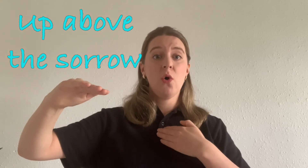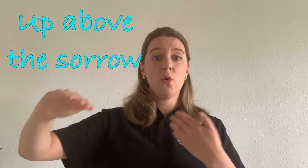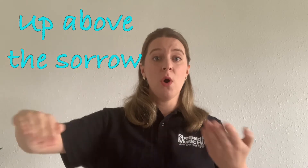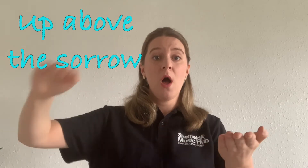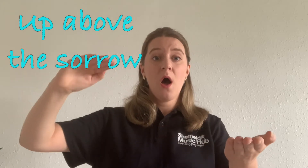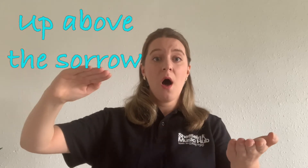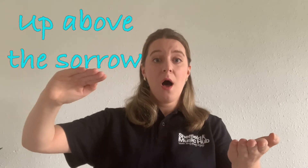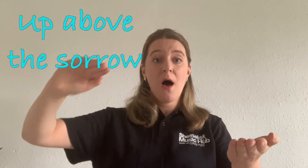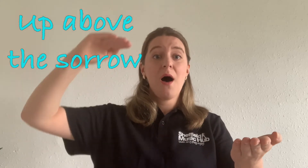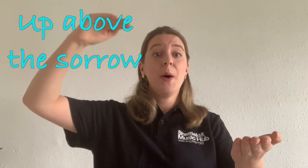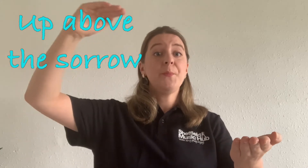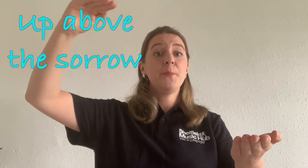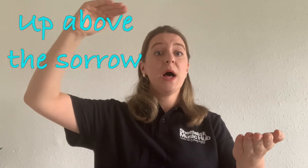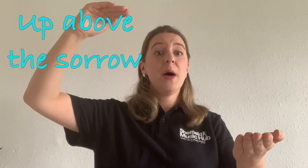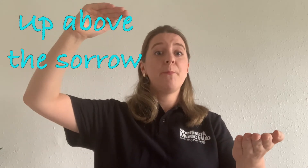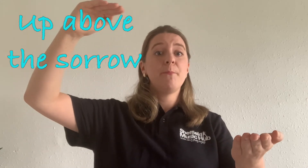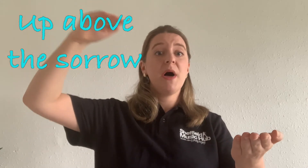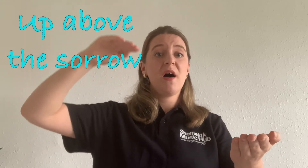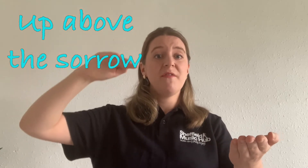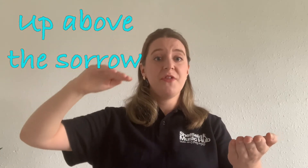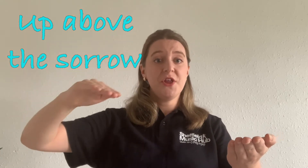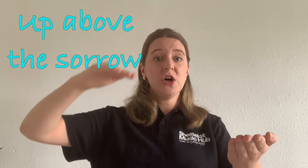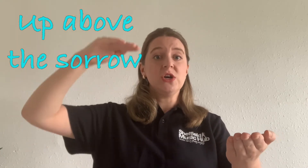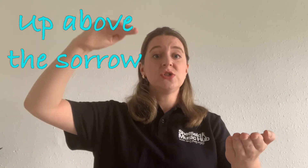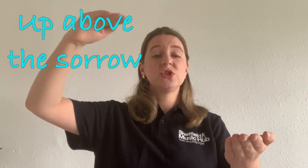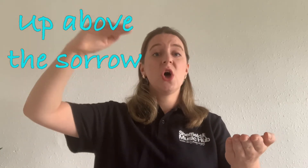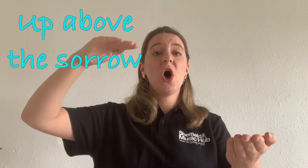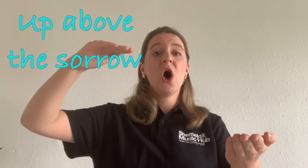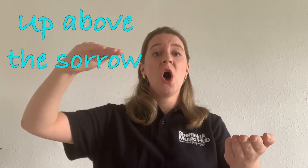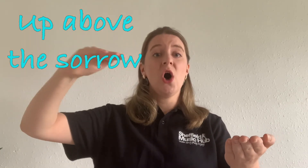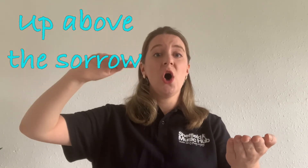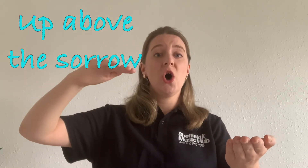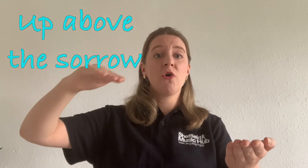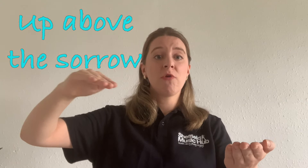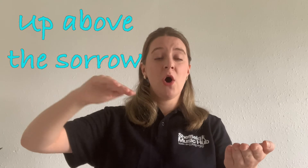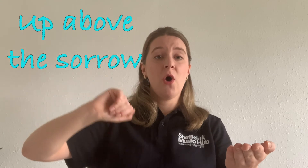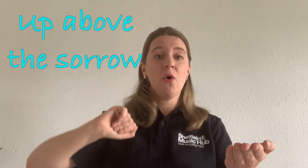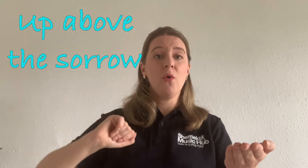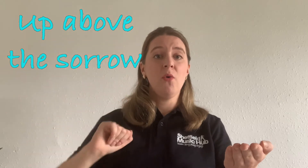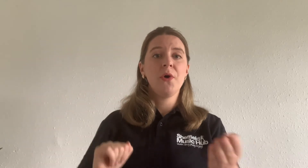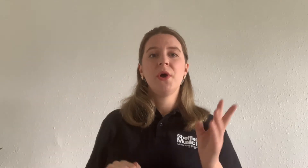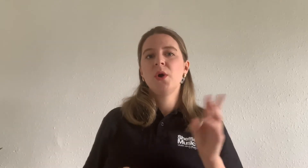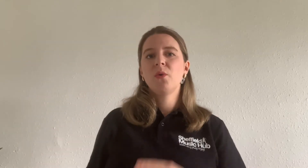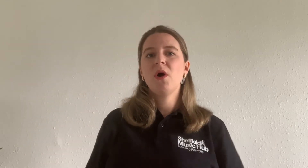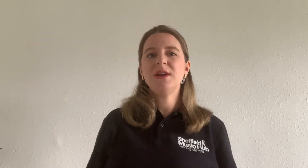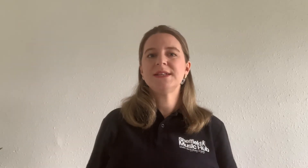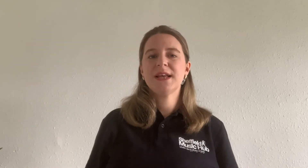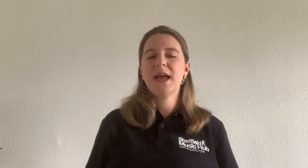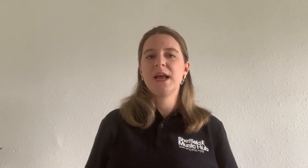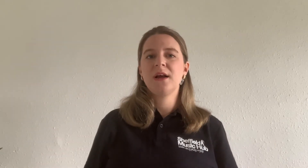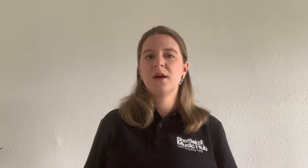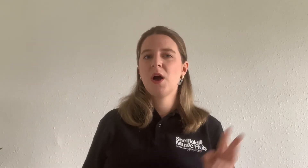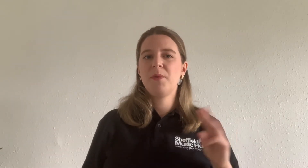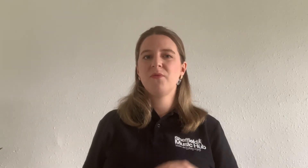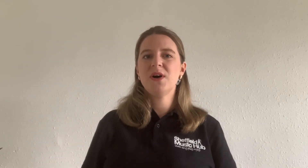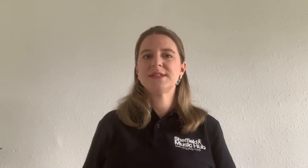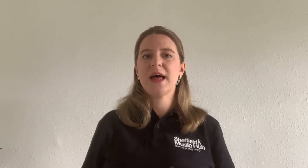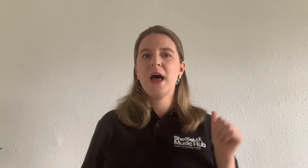sorrow, up above the sorrow. We're only saying a couple of words there,